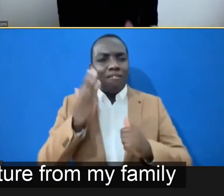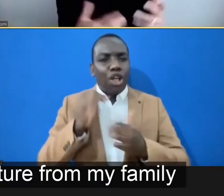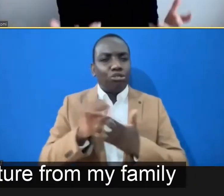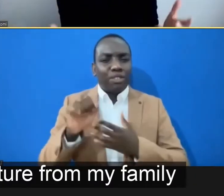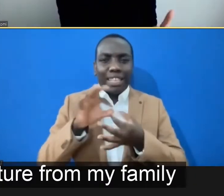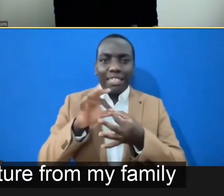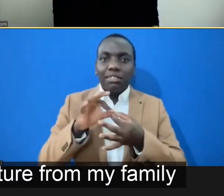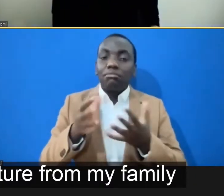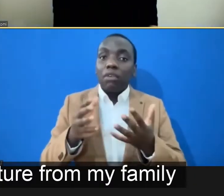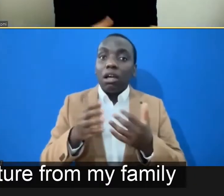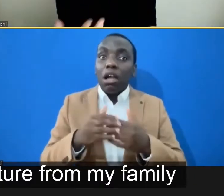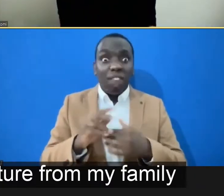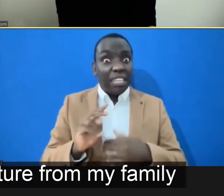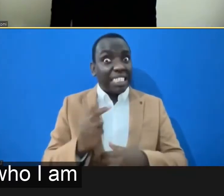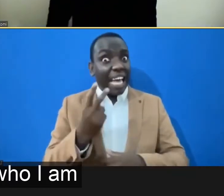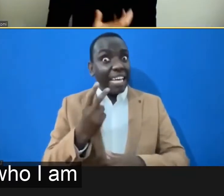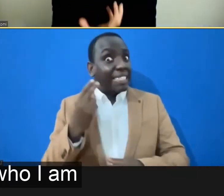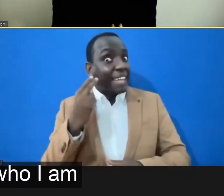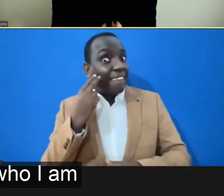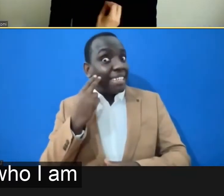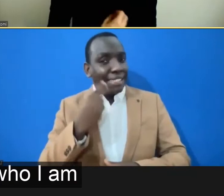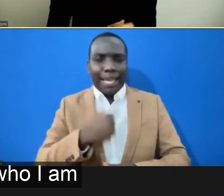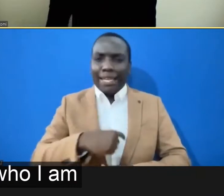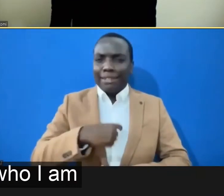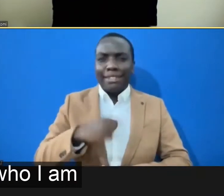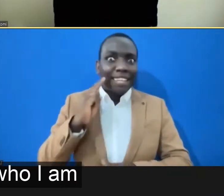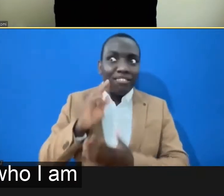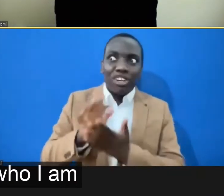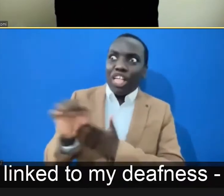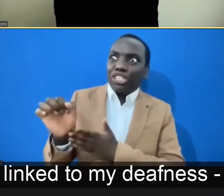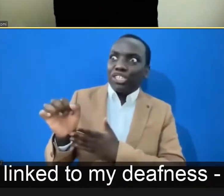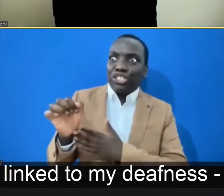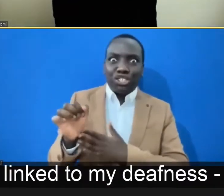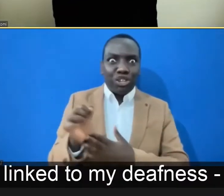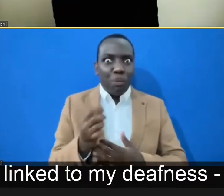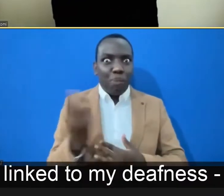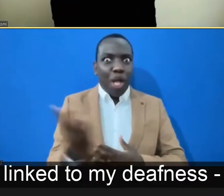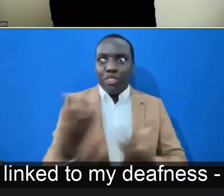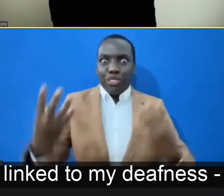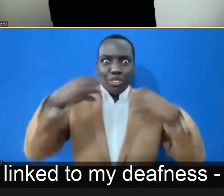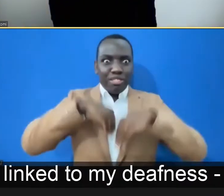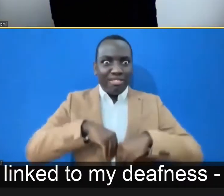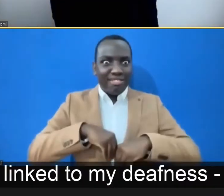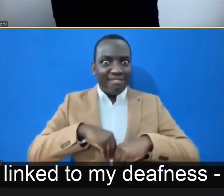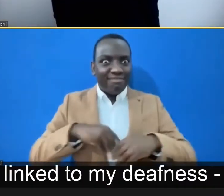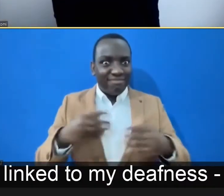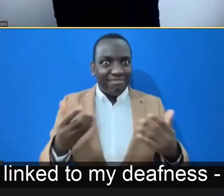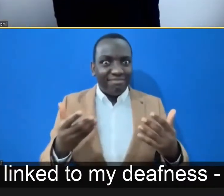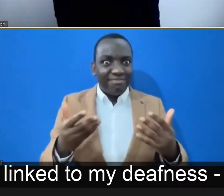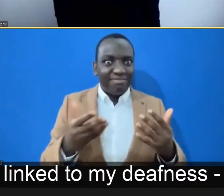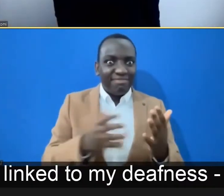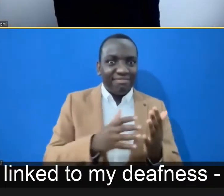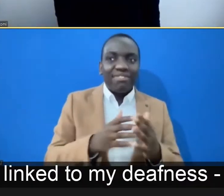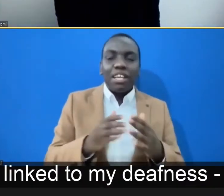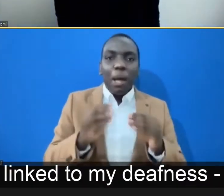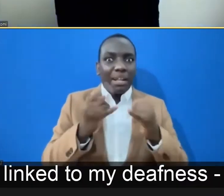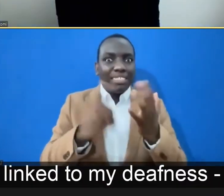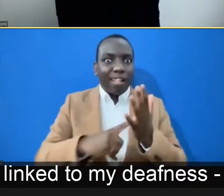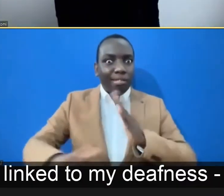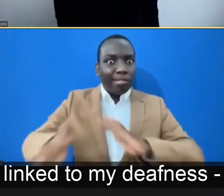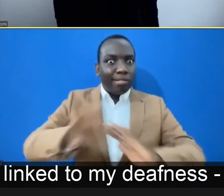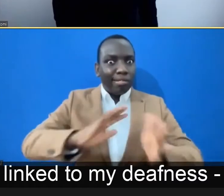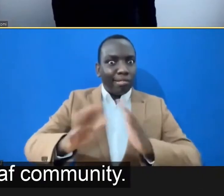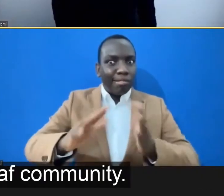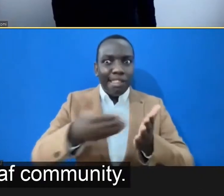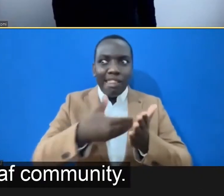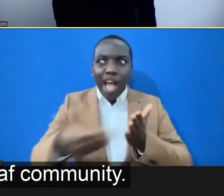Black culture from my family, and that's part of who I am. And then my secondary identity is linked to my